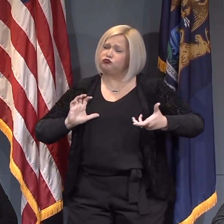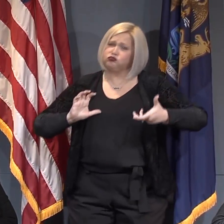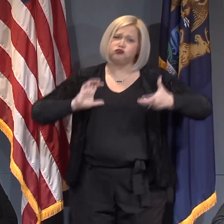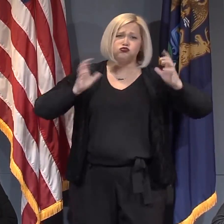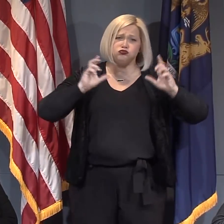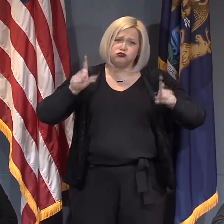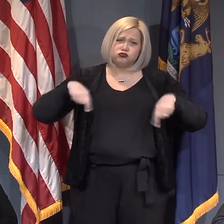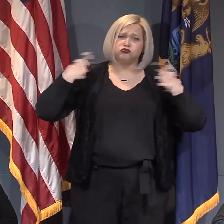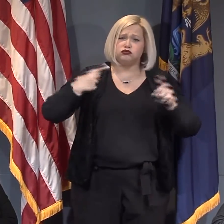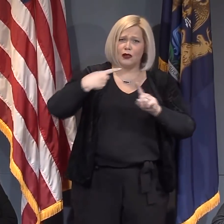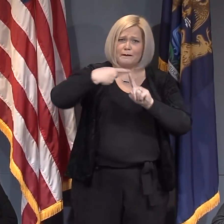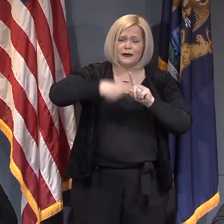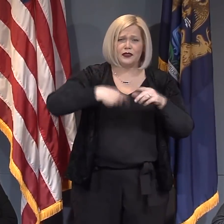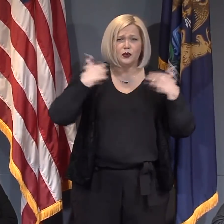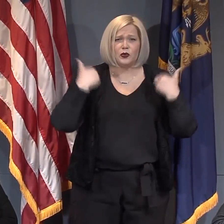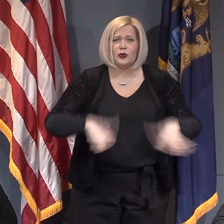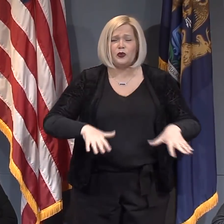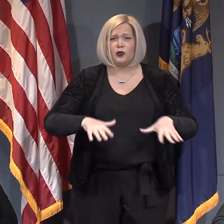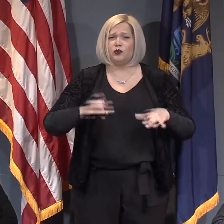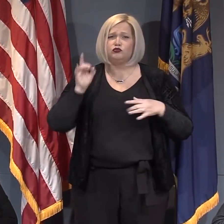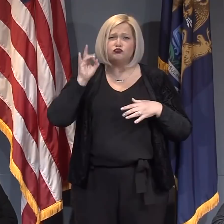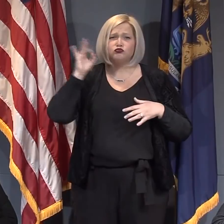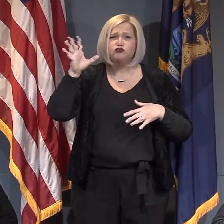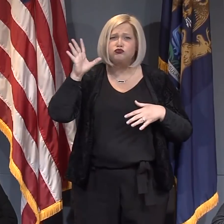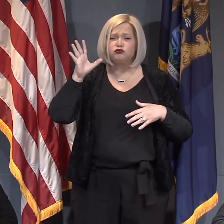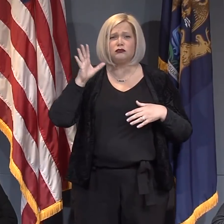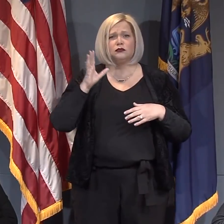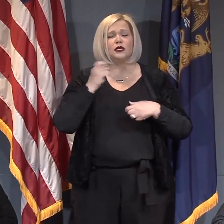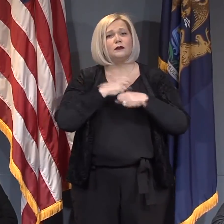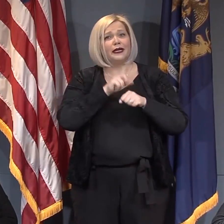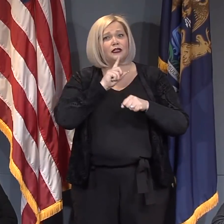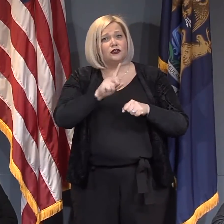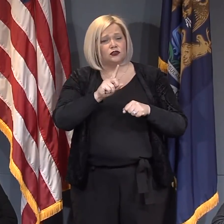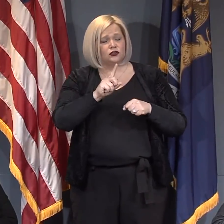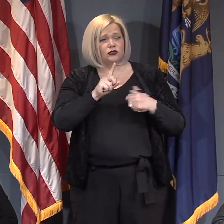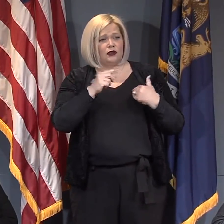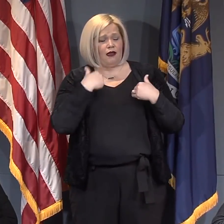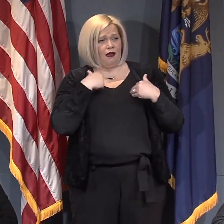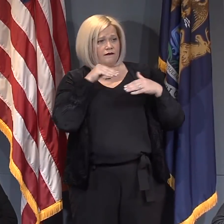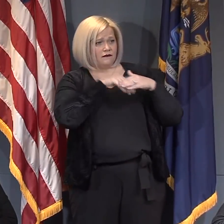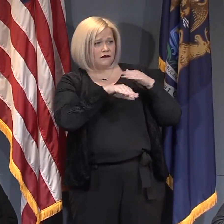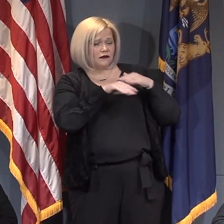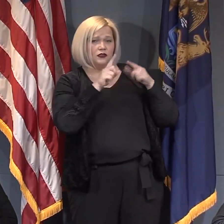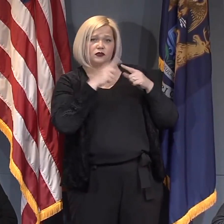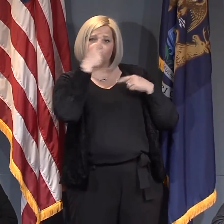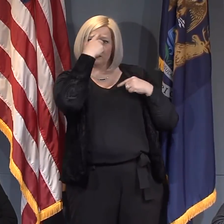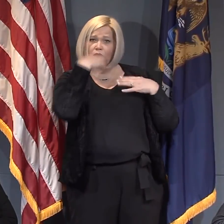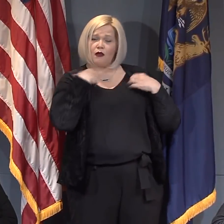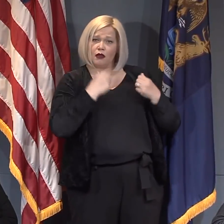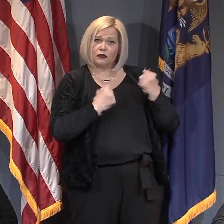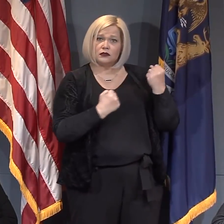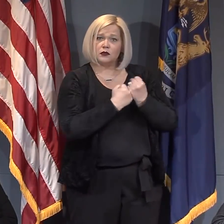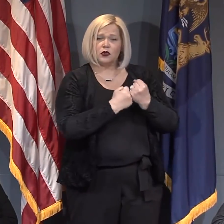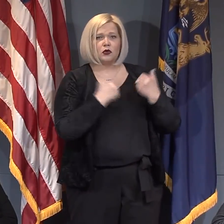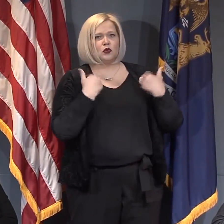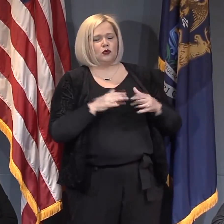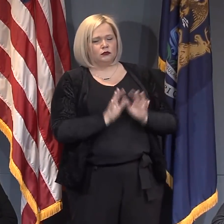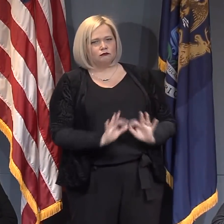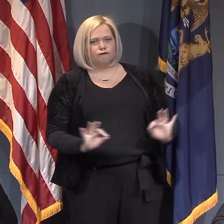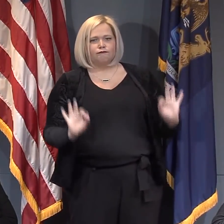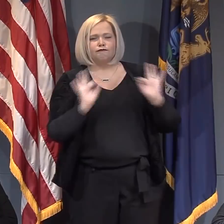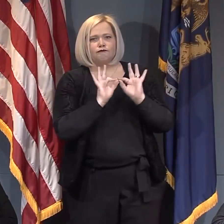month, and in these uncertain times, making sure that we've got some access to some mental health support is really